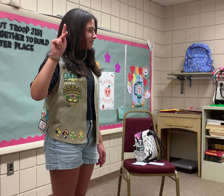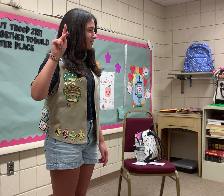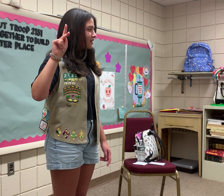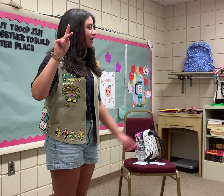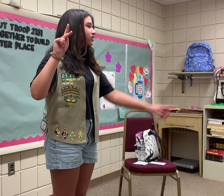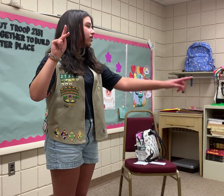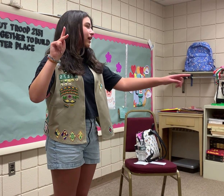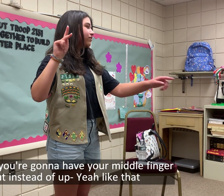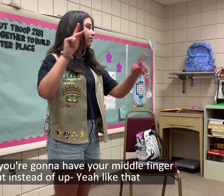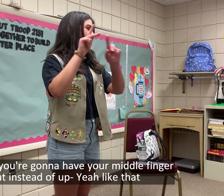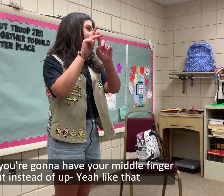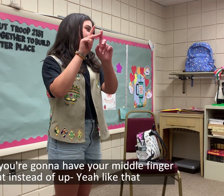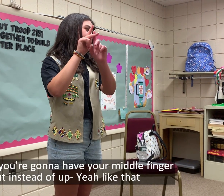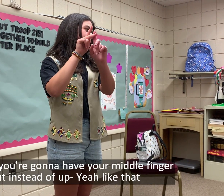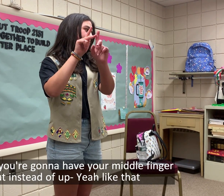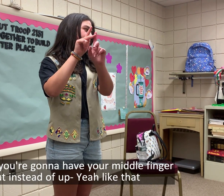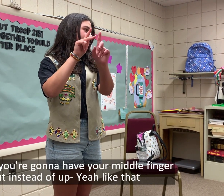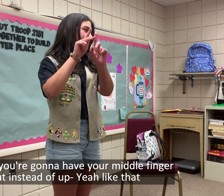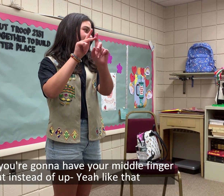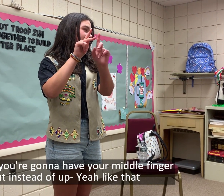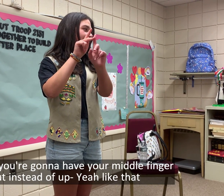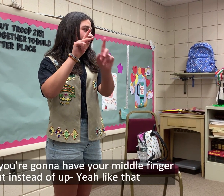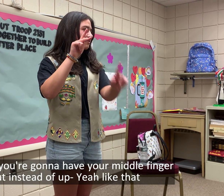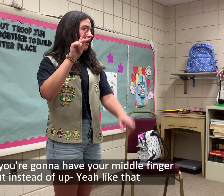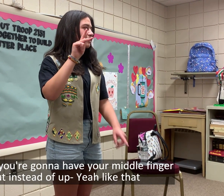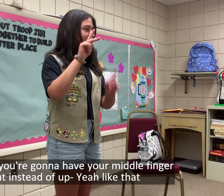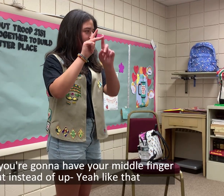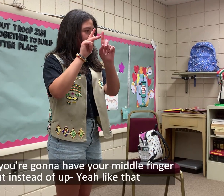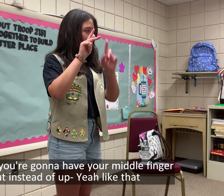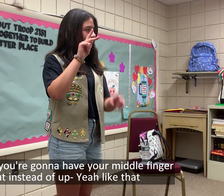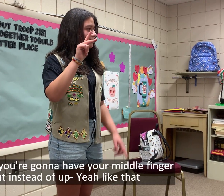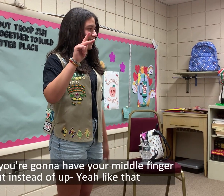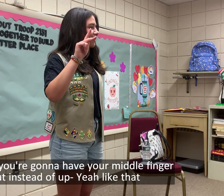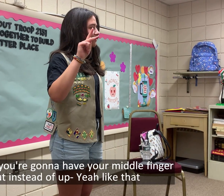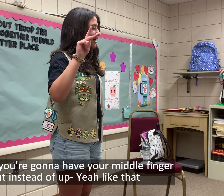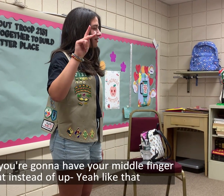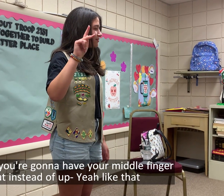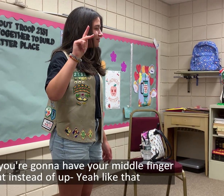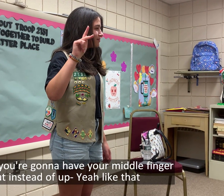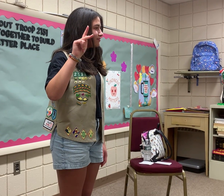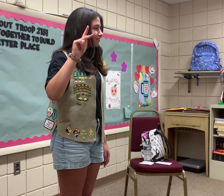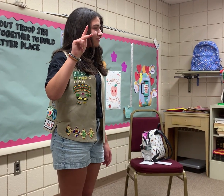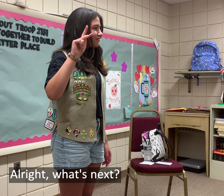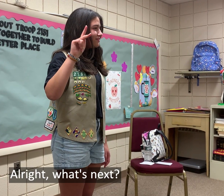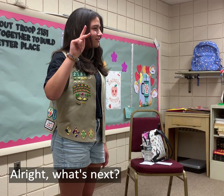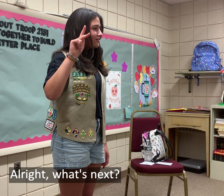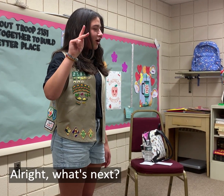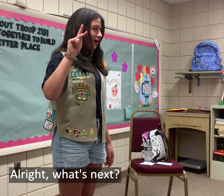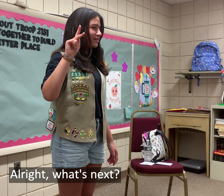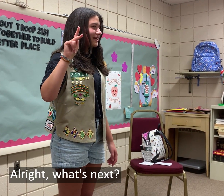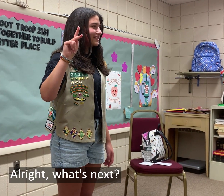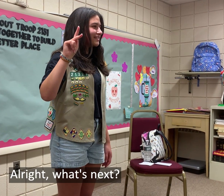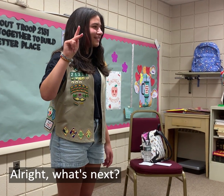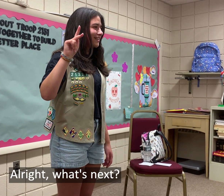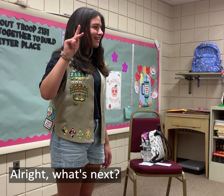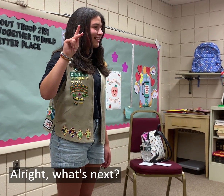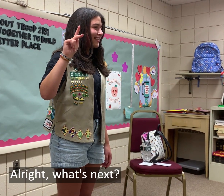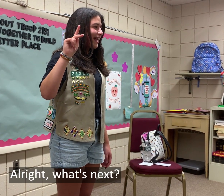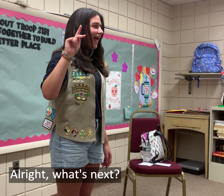Yeah, so you're going to have your middle finger out, that instead of up. Yeah, like that. Alright, what's next?